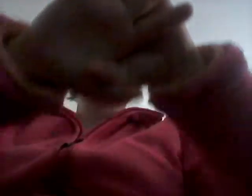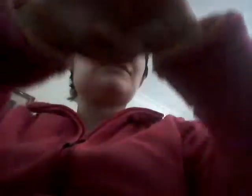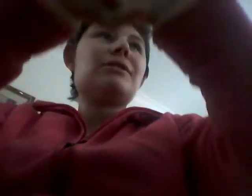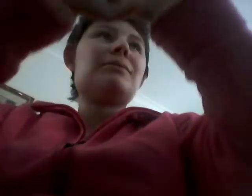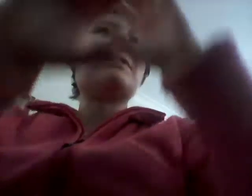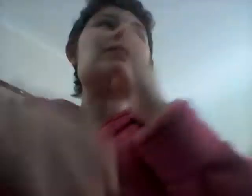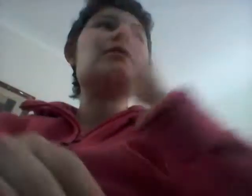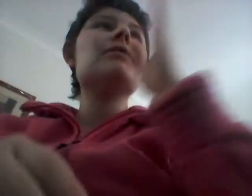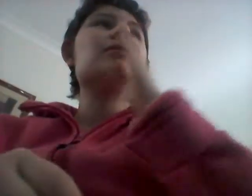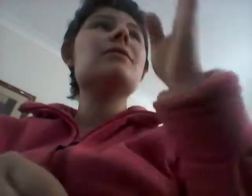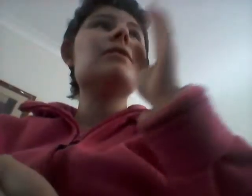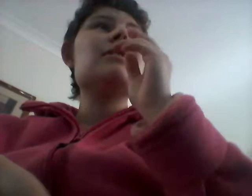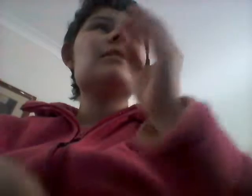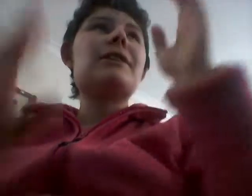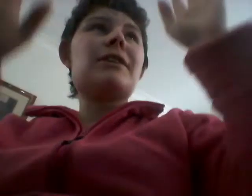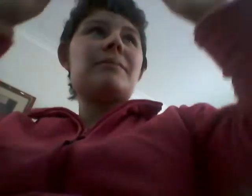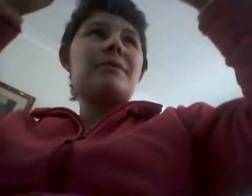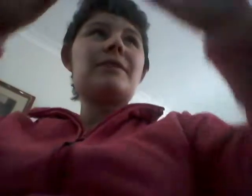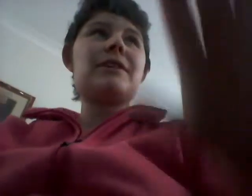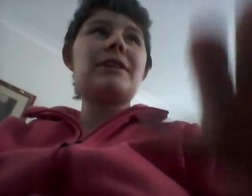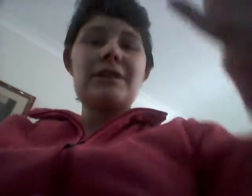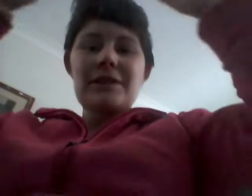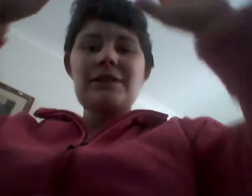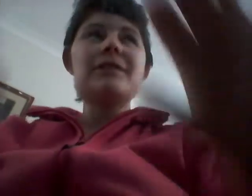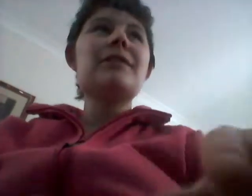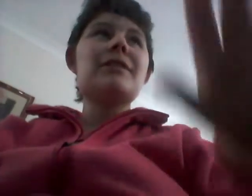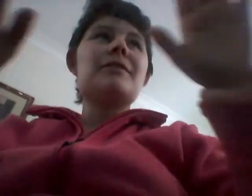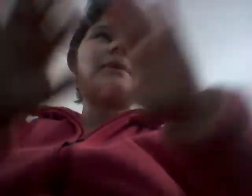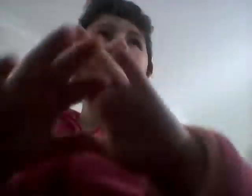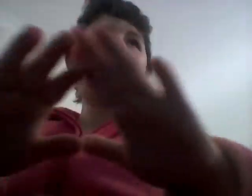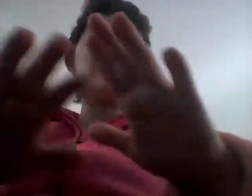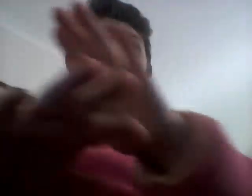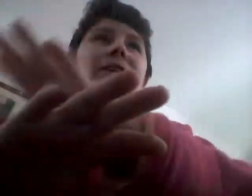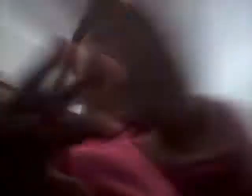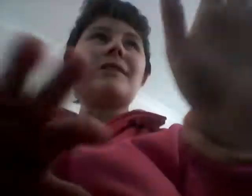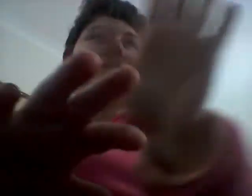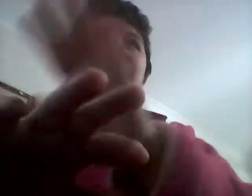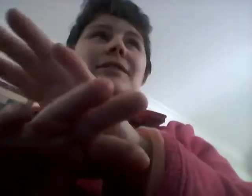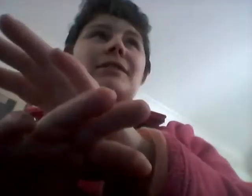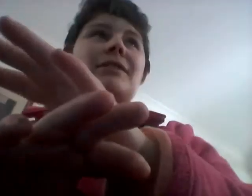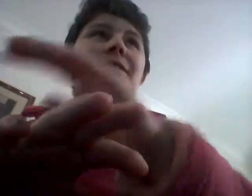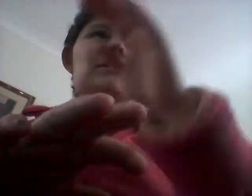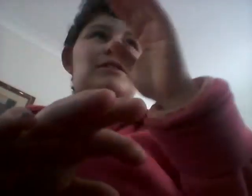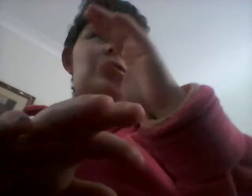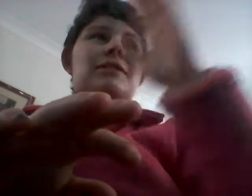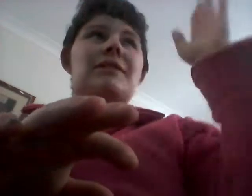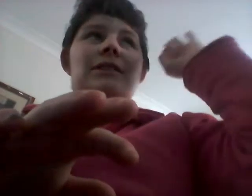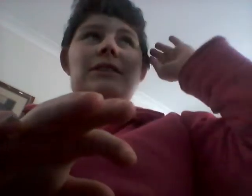On this field came the rain and spider out. Sun